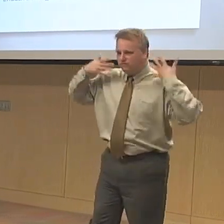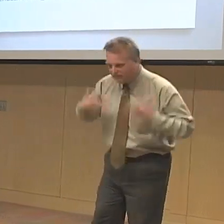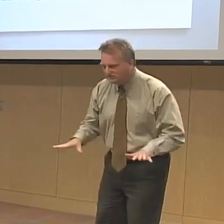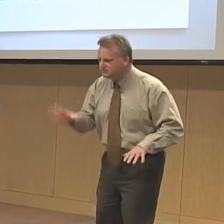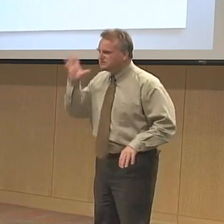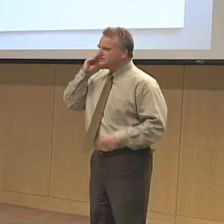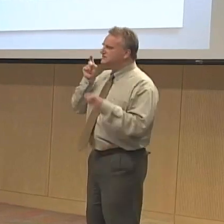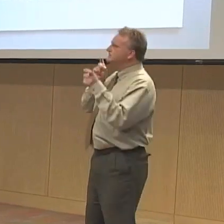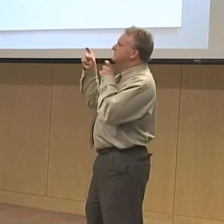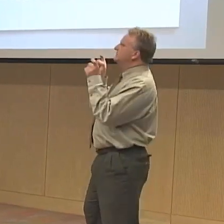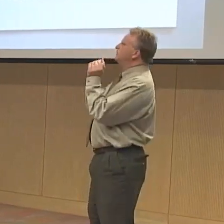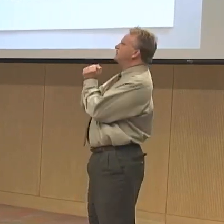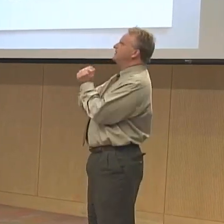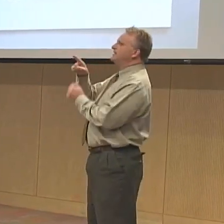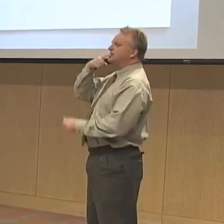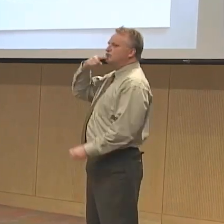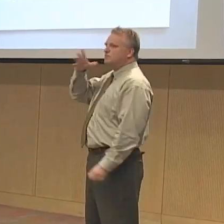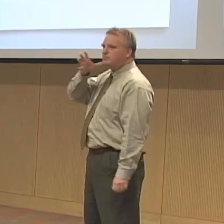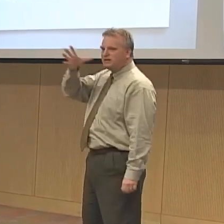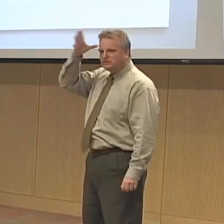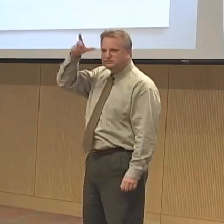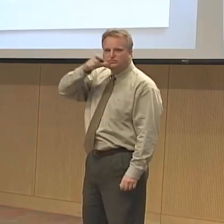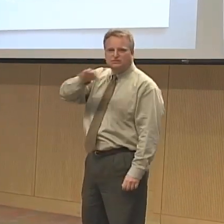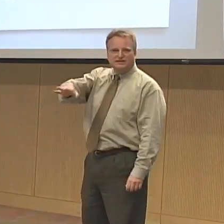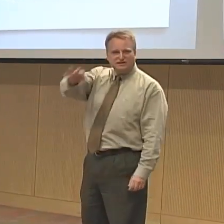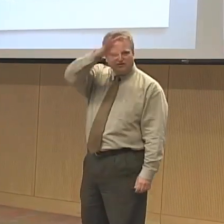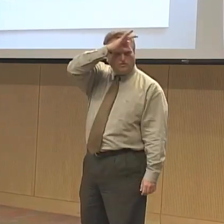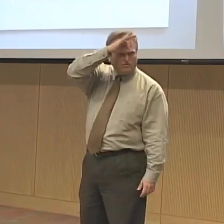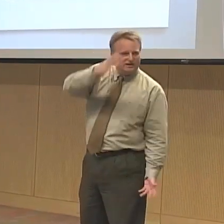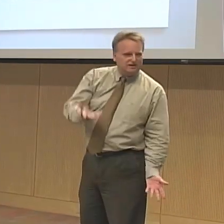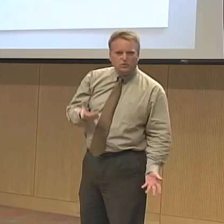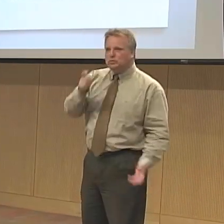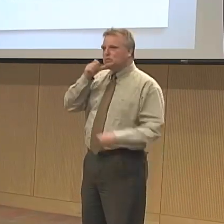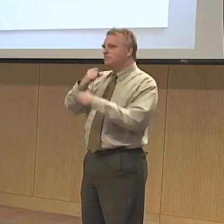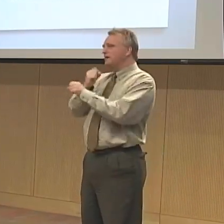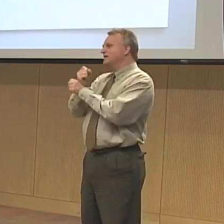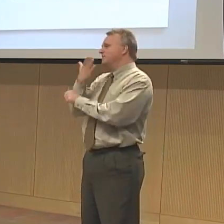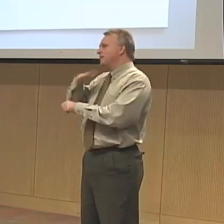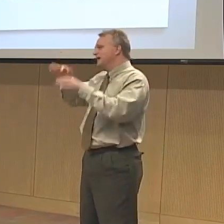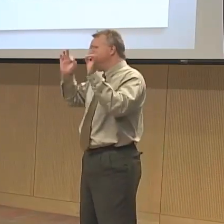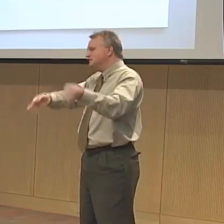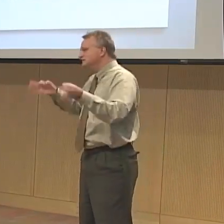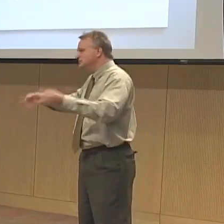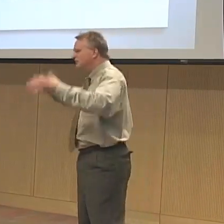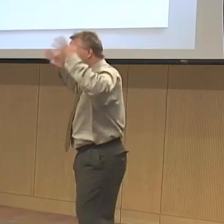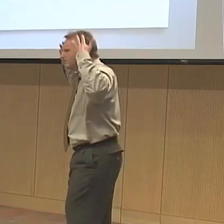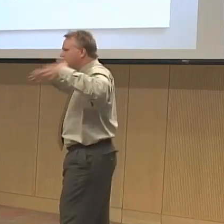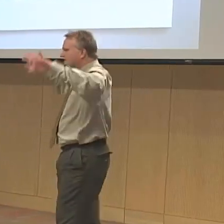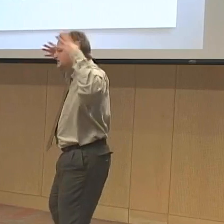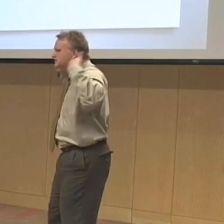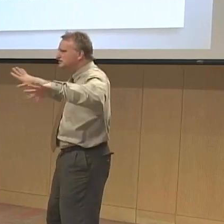Deaf people have been dealing with hearing parents who are ignorant, who make bad decisions for